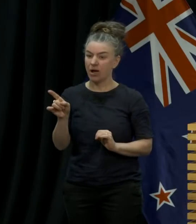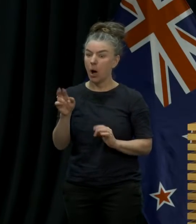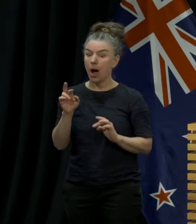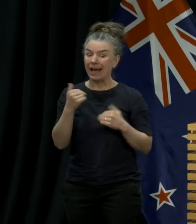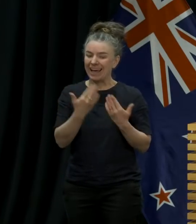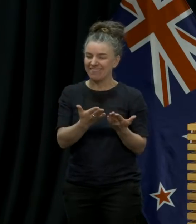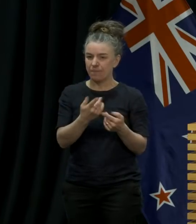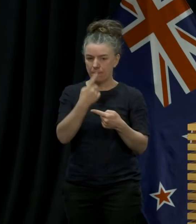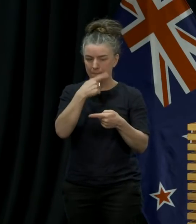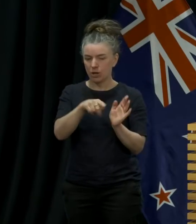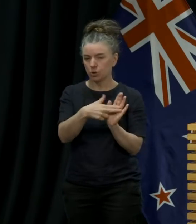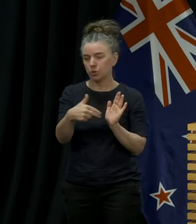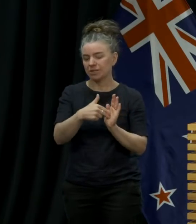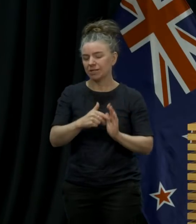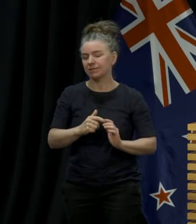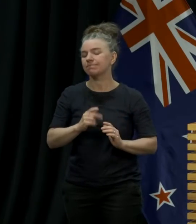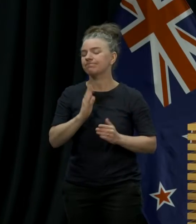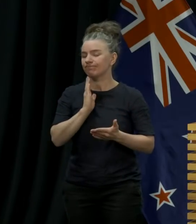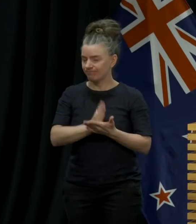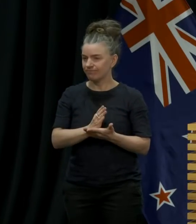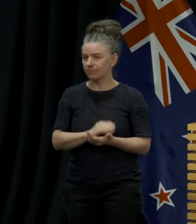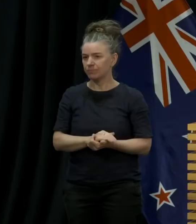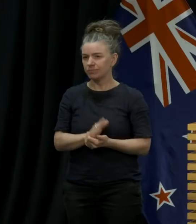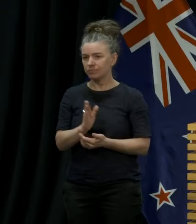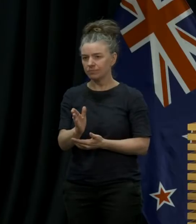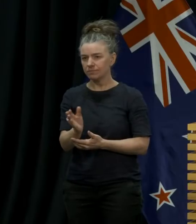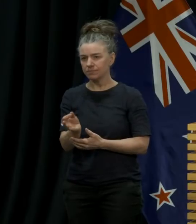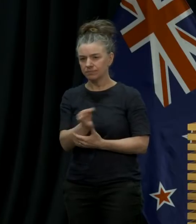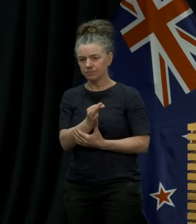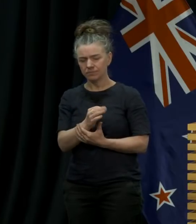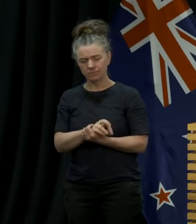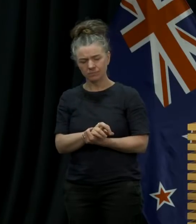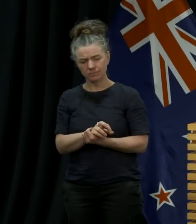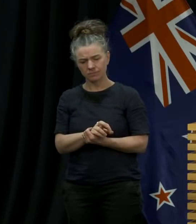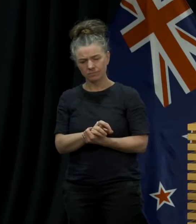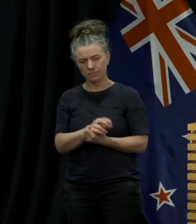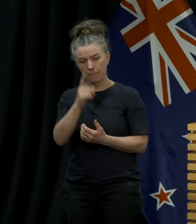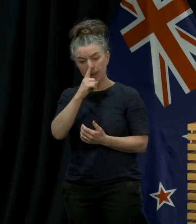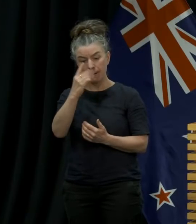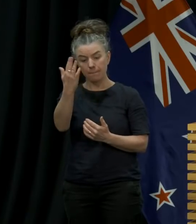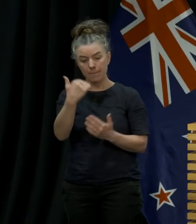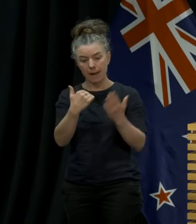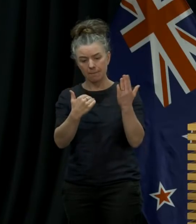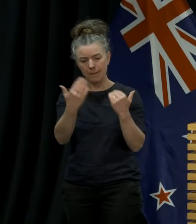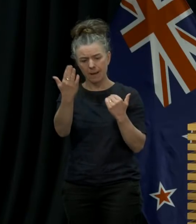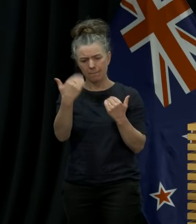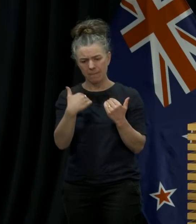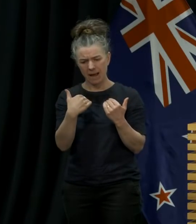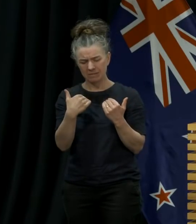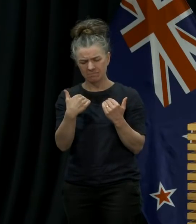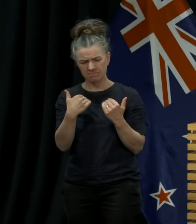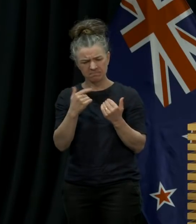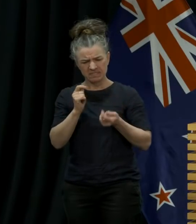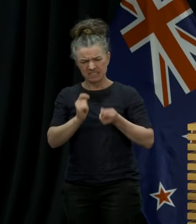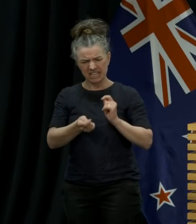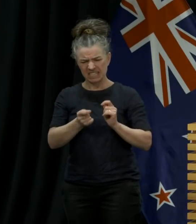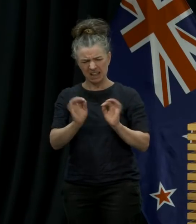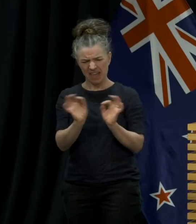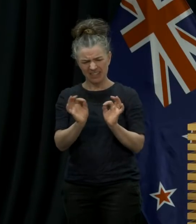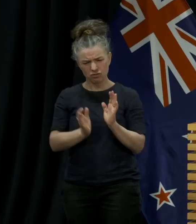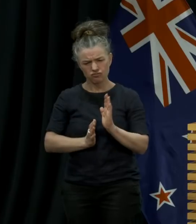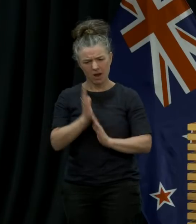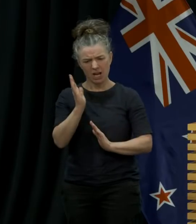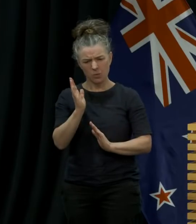public. Jane? Why is testing not compulsory at the border? We have a pamphlet given to someone ahead of a test today